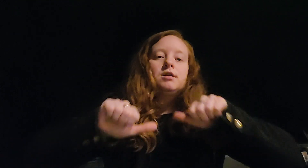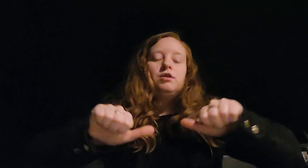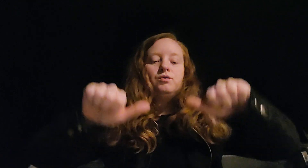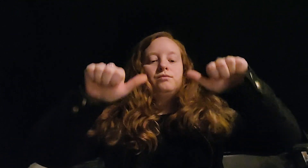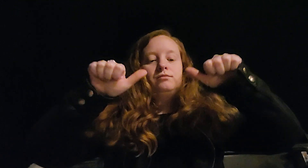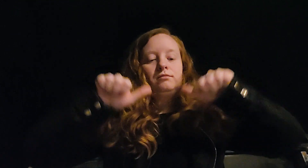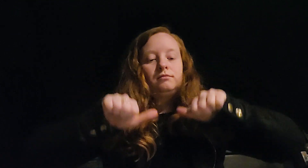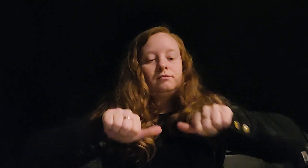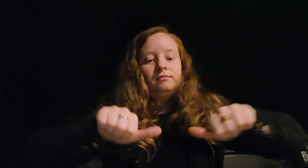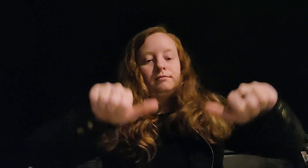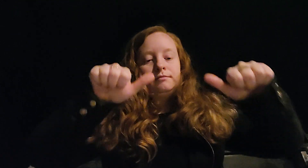Continue.